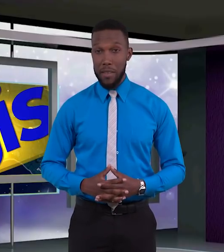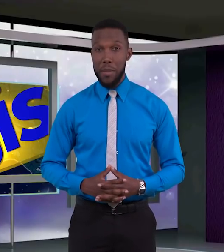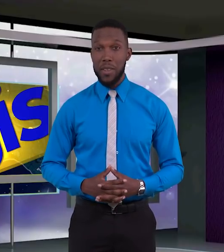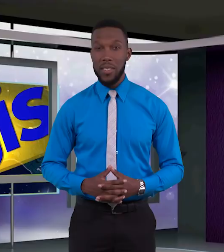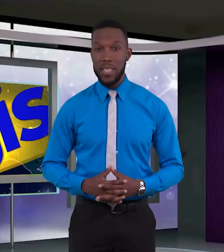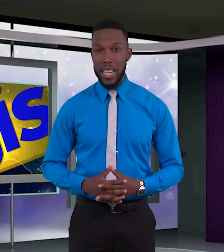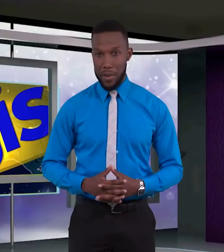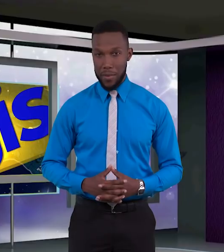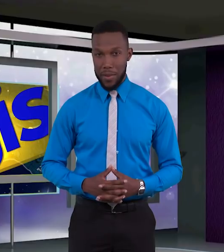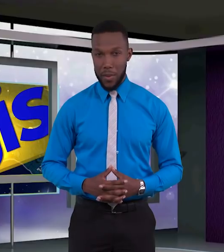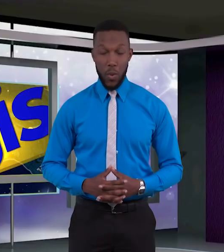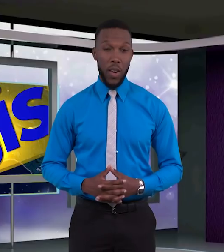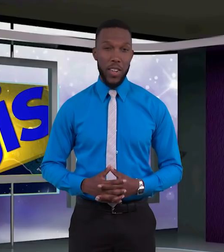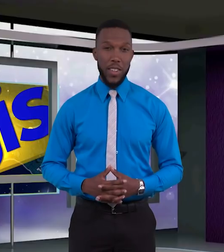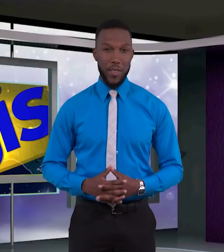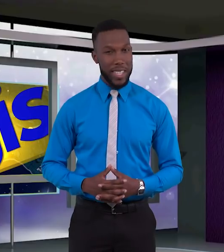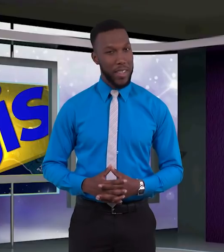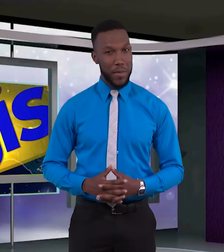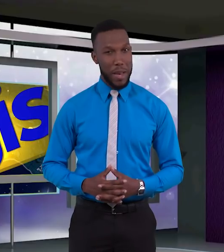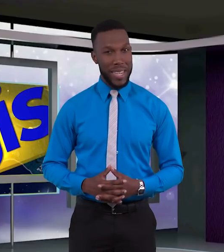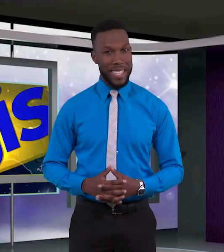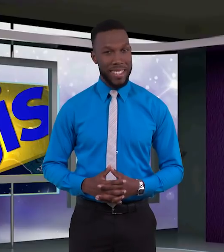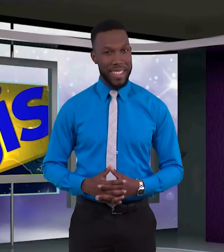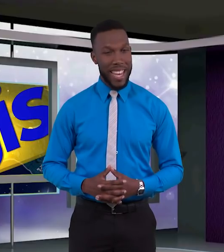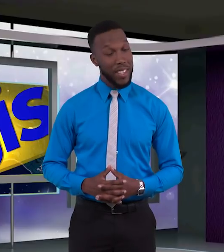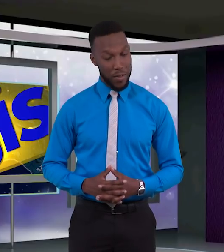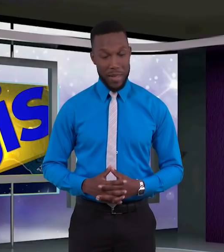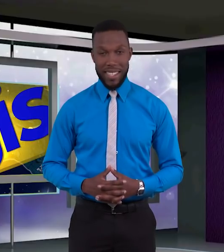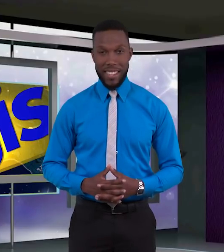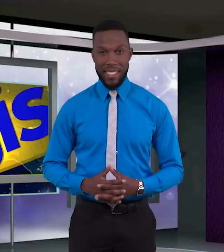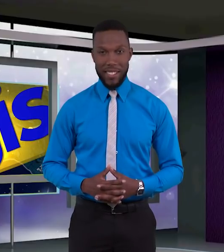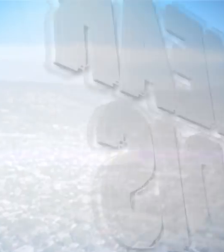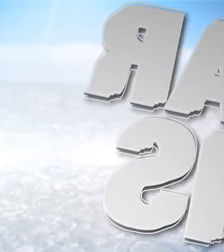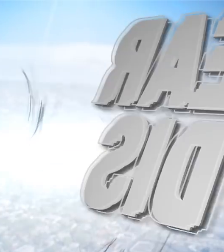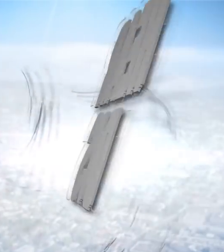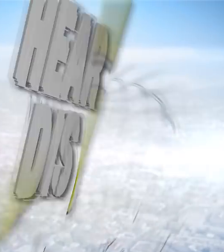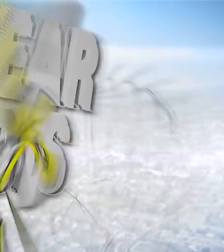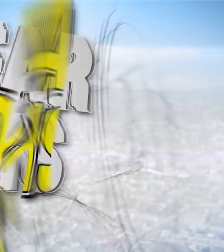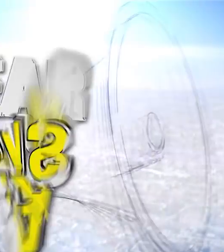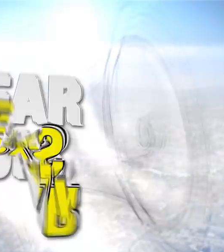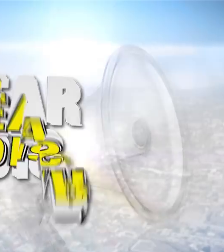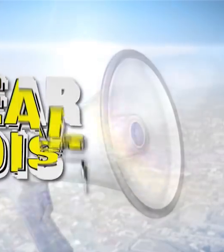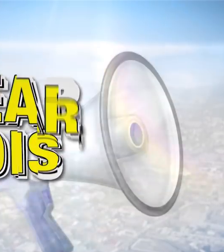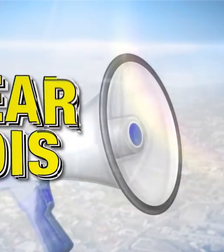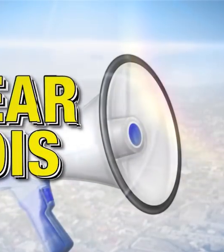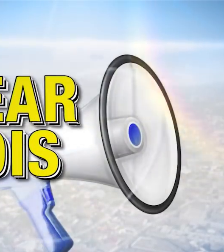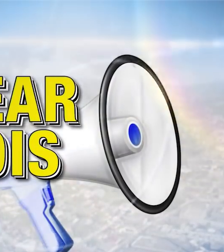choice for persons to live, work, raise their families, and do business.